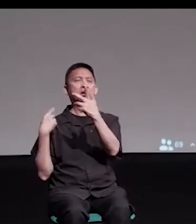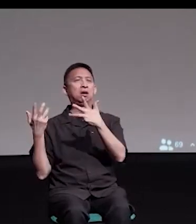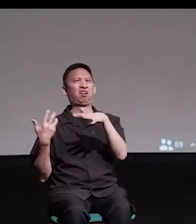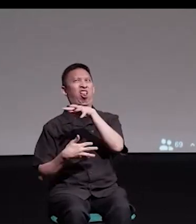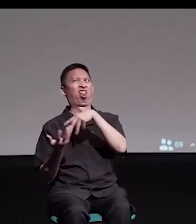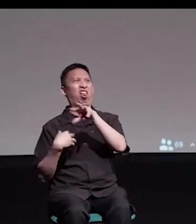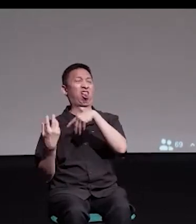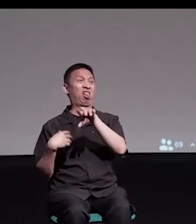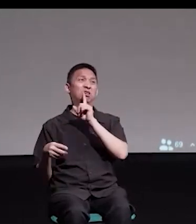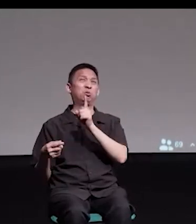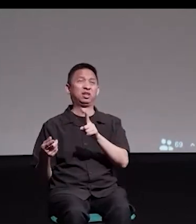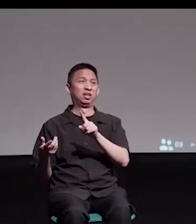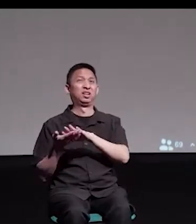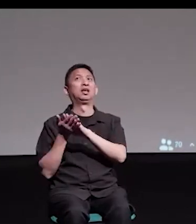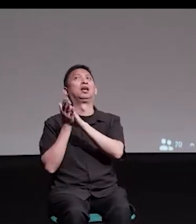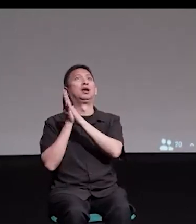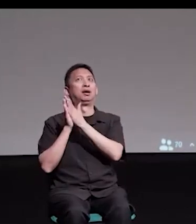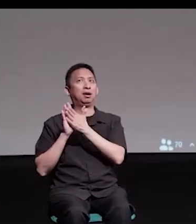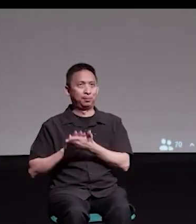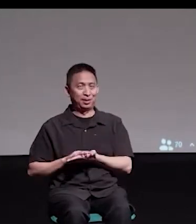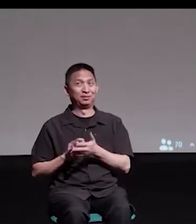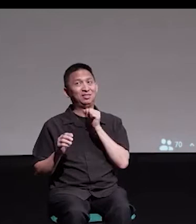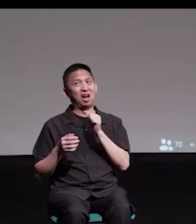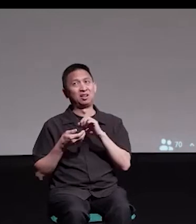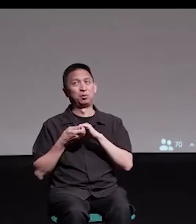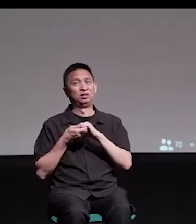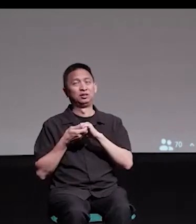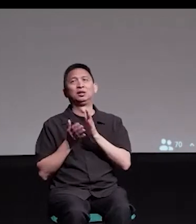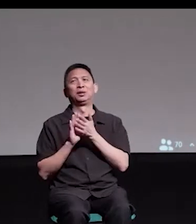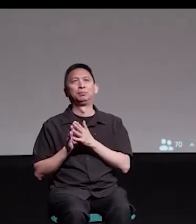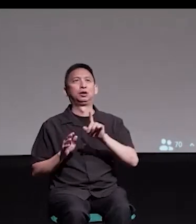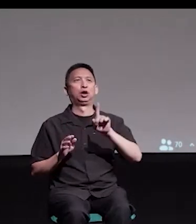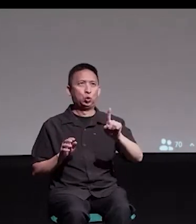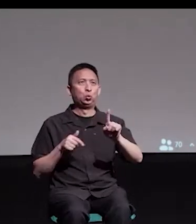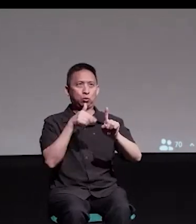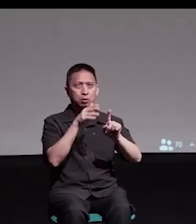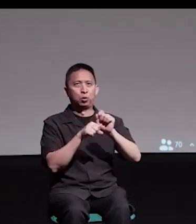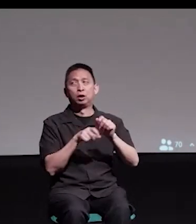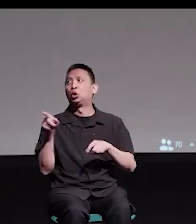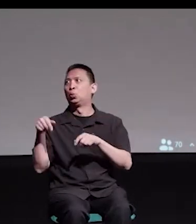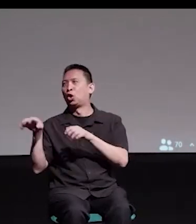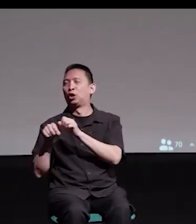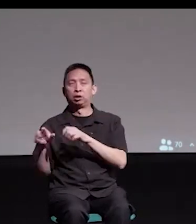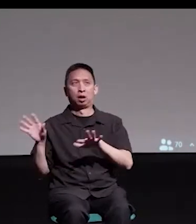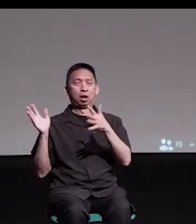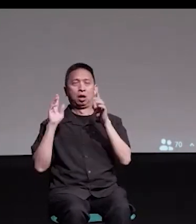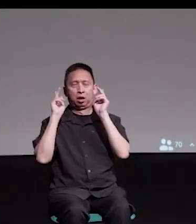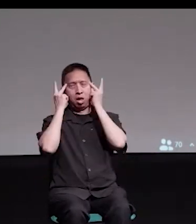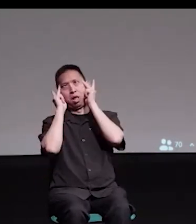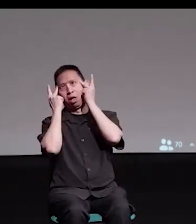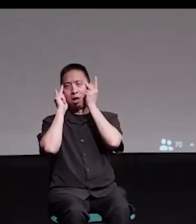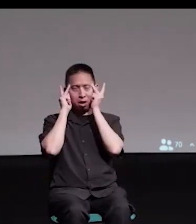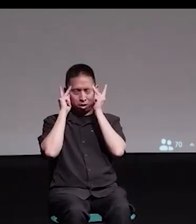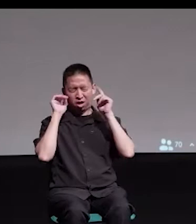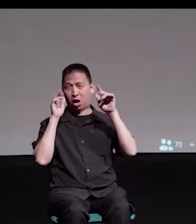that it actually like doesn't really end up being like collaboration. It like ends up being like we're all scrambling just to